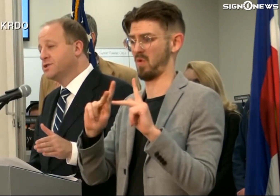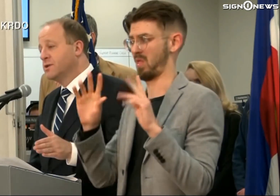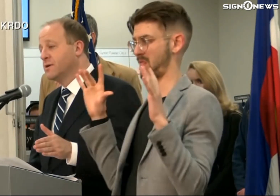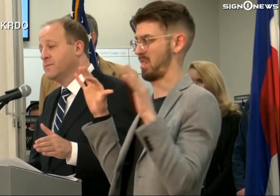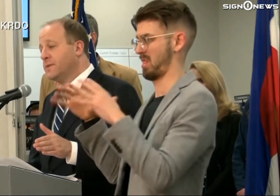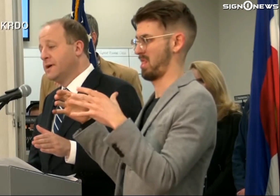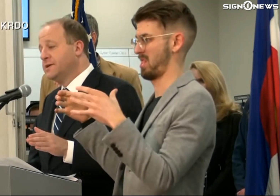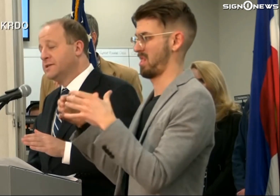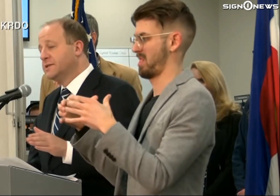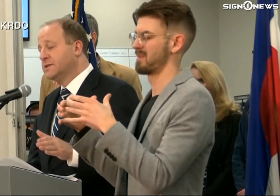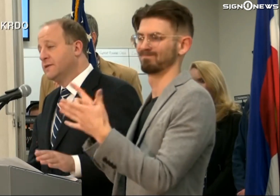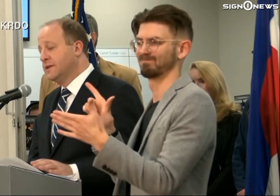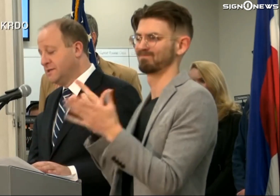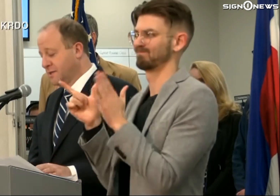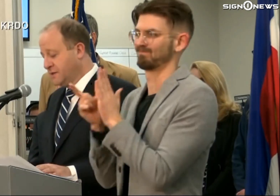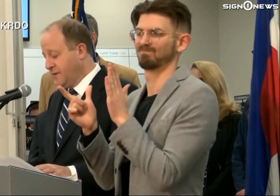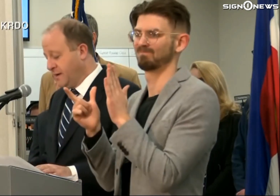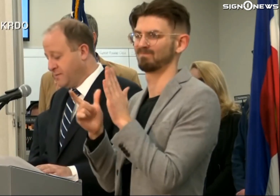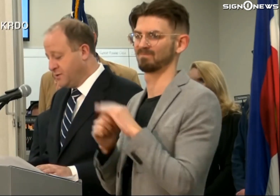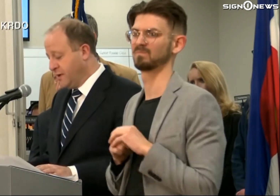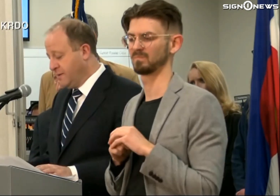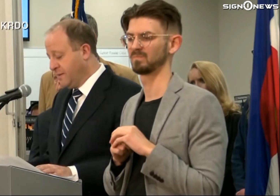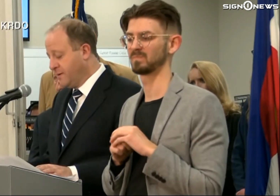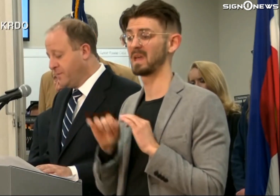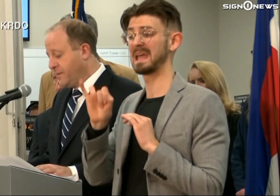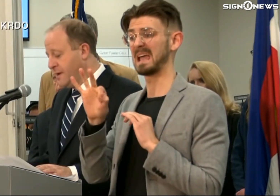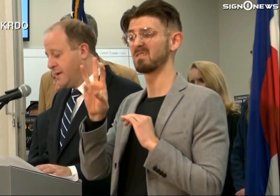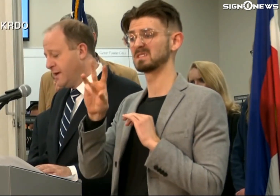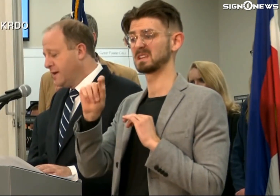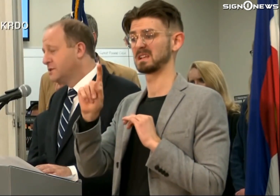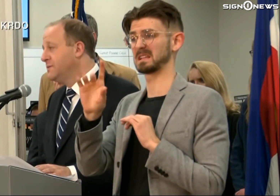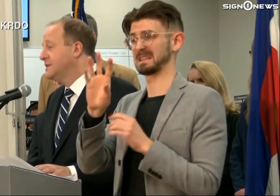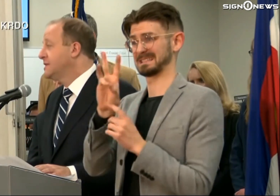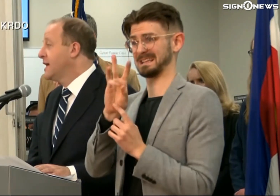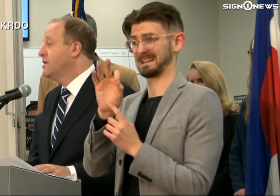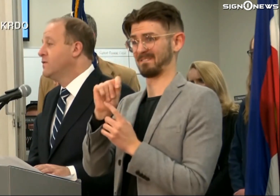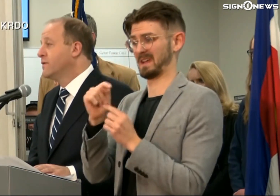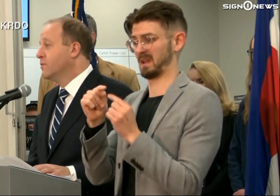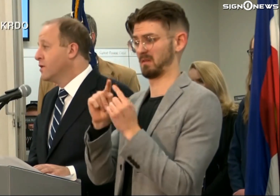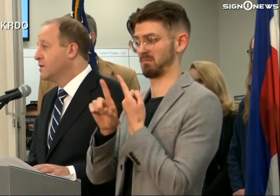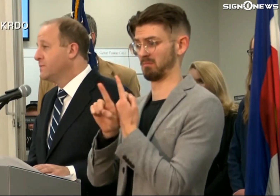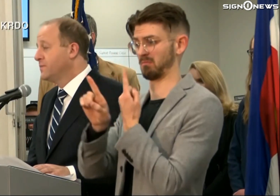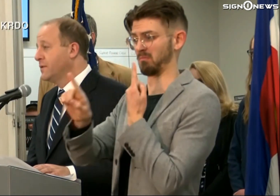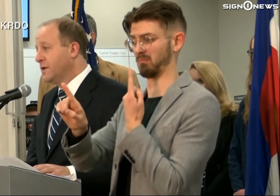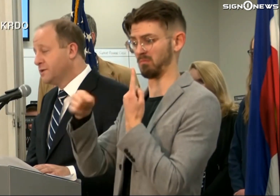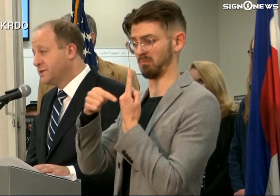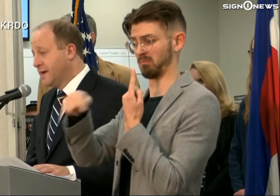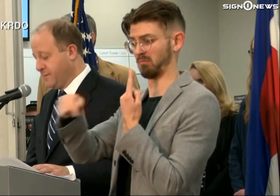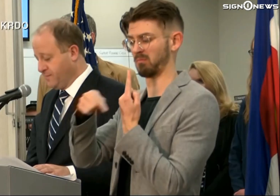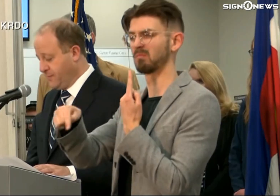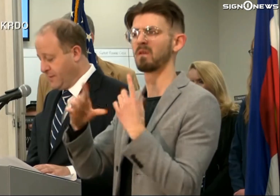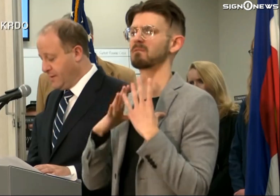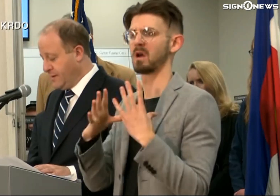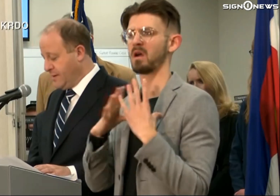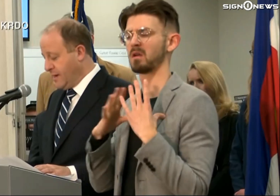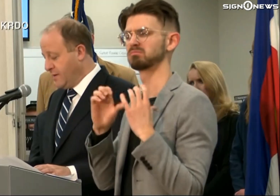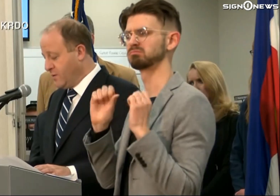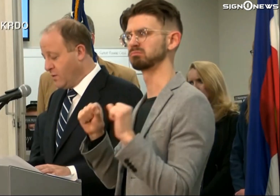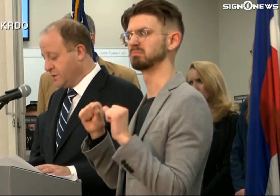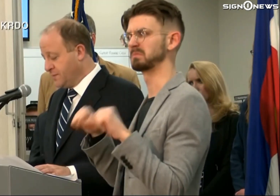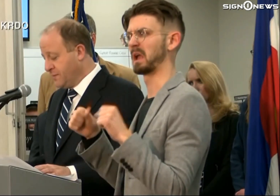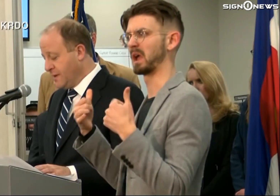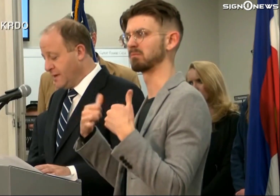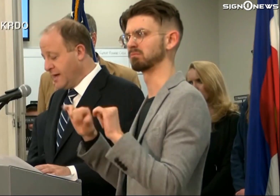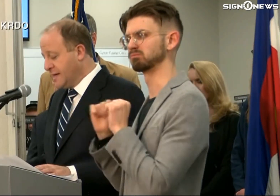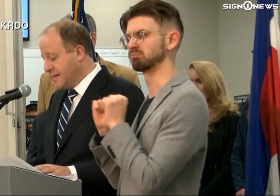can't ensure a distance of at least 6 feet between people. It also means staying home from work when you're sick. And